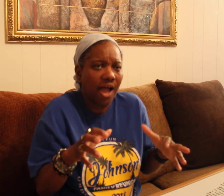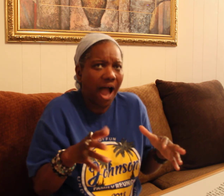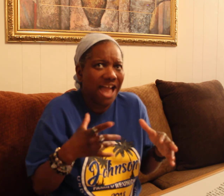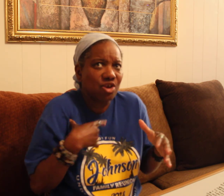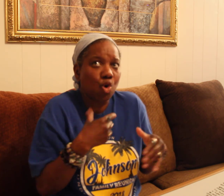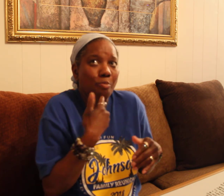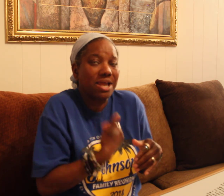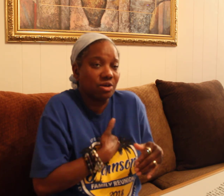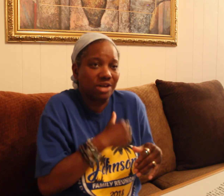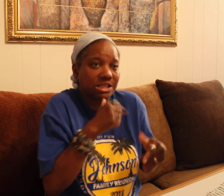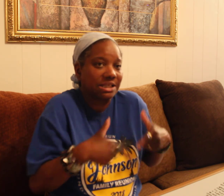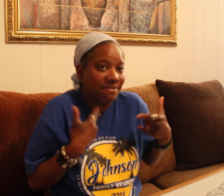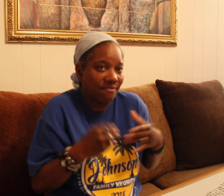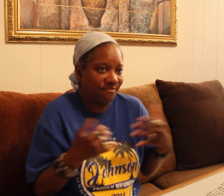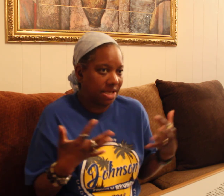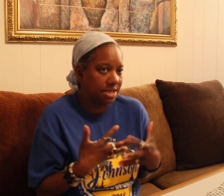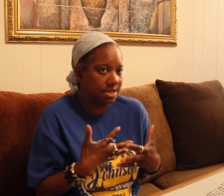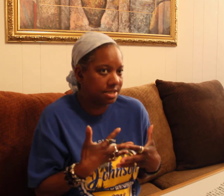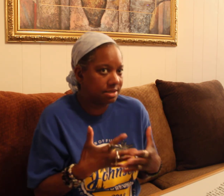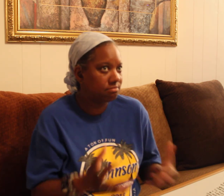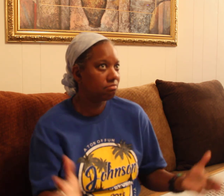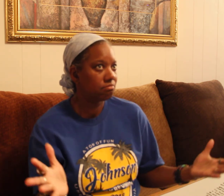to. I told myself not to live in fear.